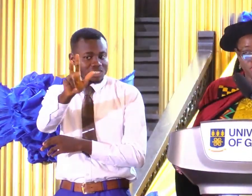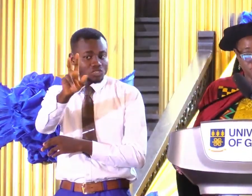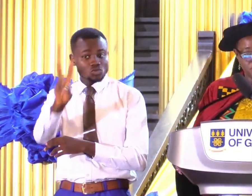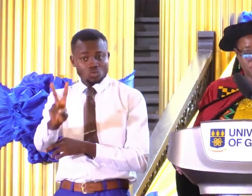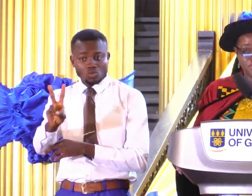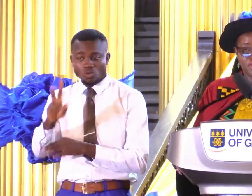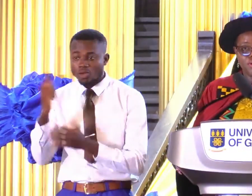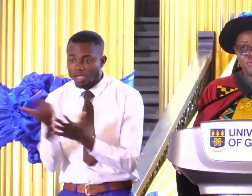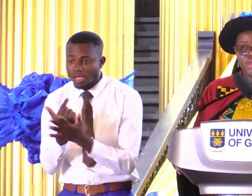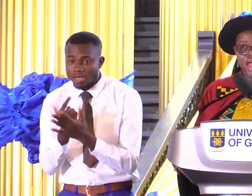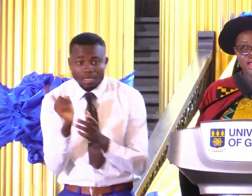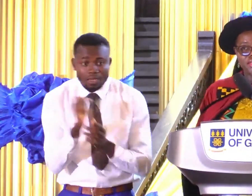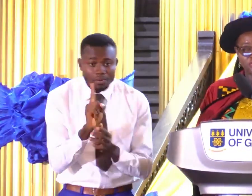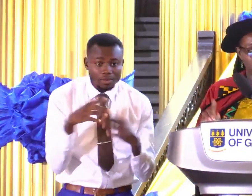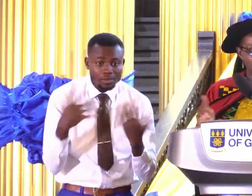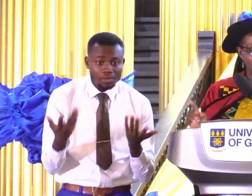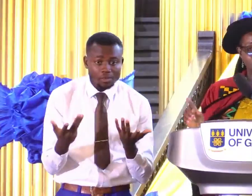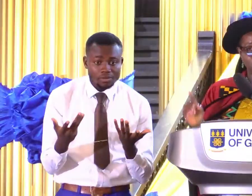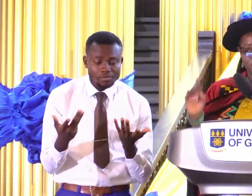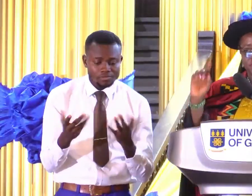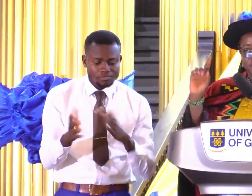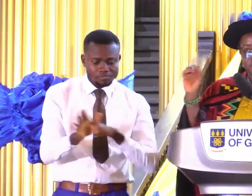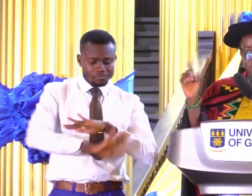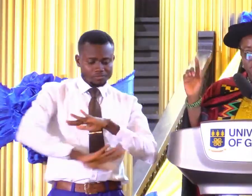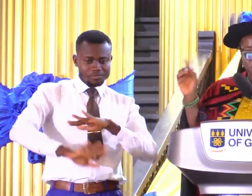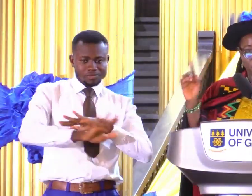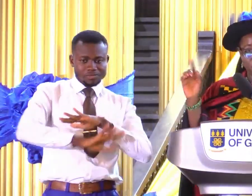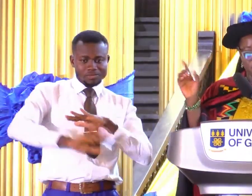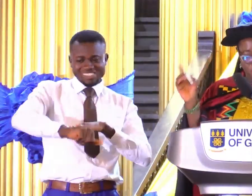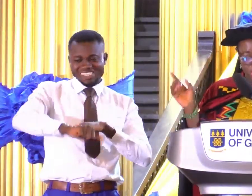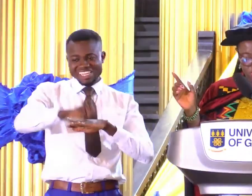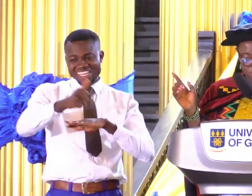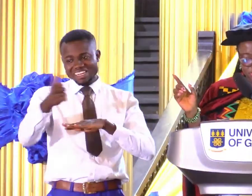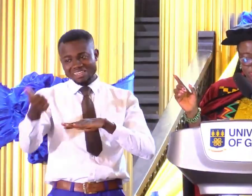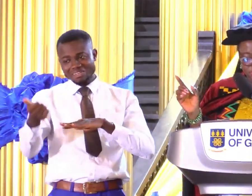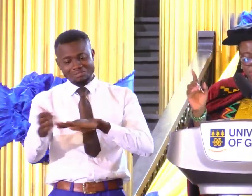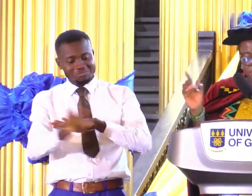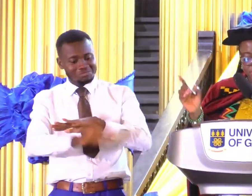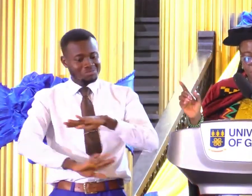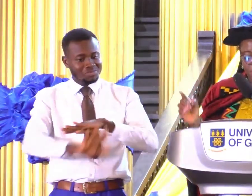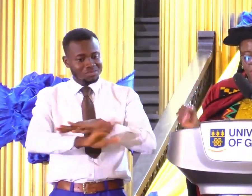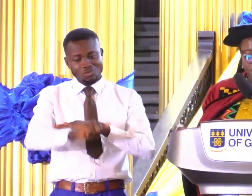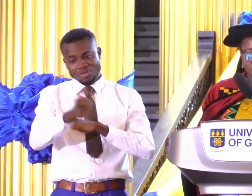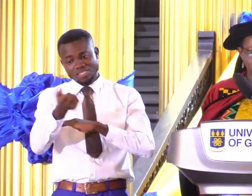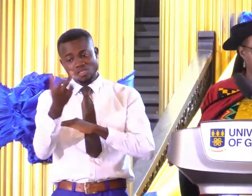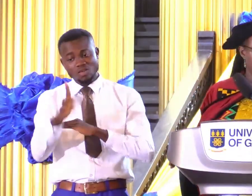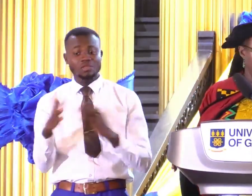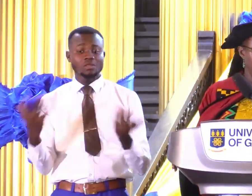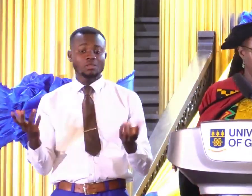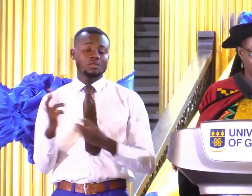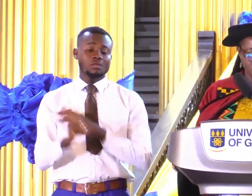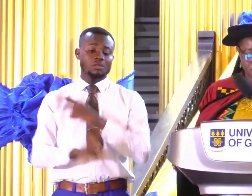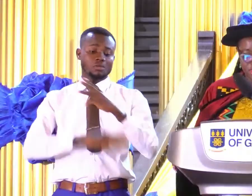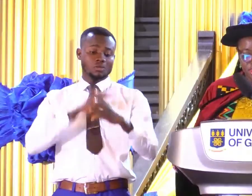found. We are categorized with the rest of the world, somewhere in there.